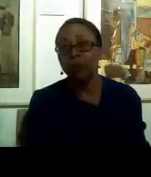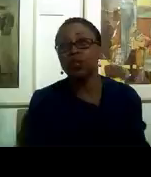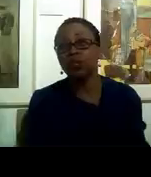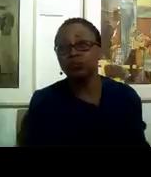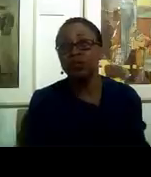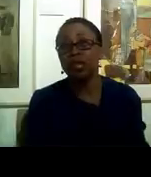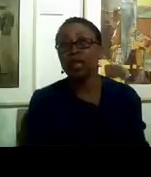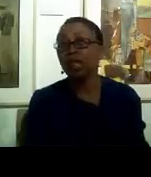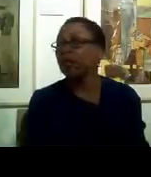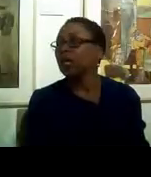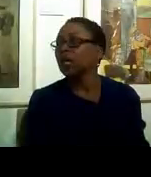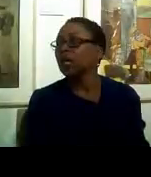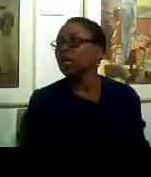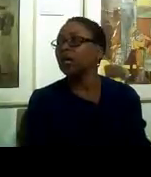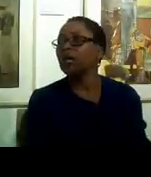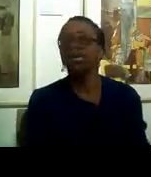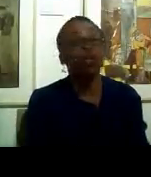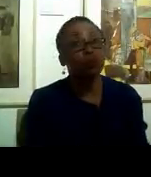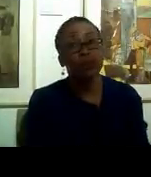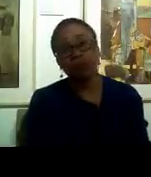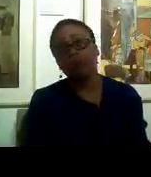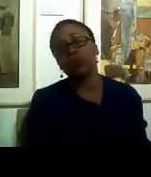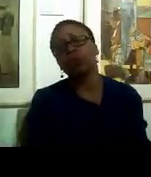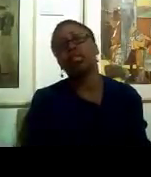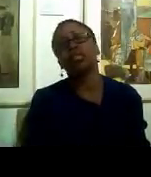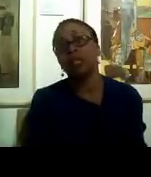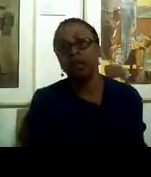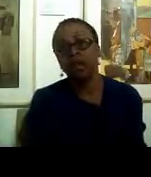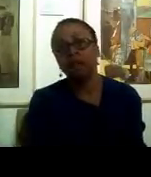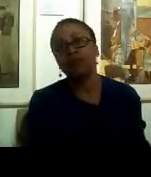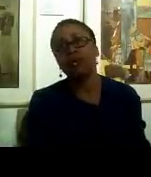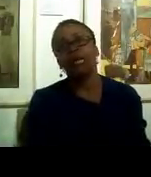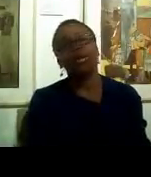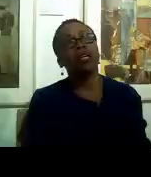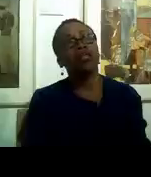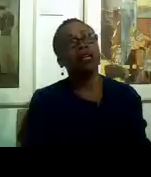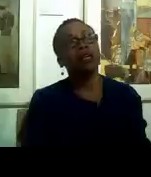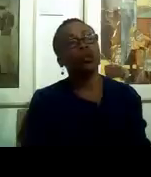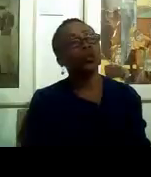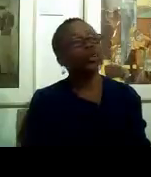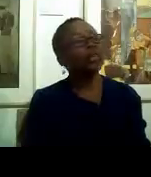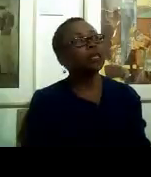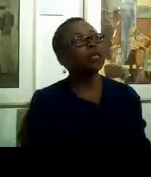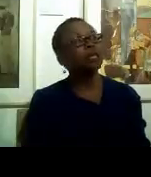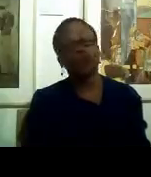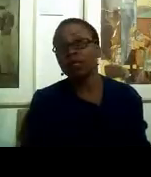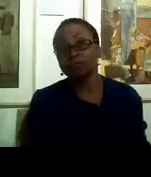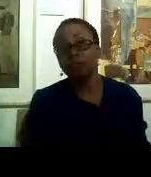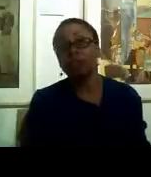motifs that he continually referenced throughout his entire life. It speaks to his intellectualism,